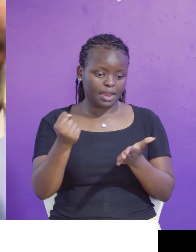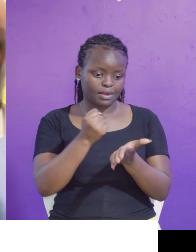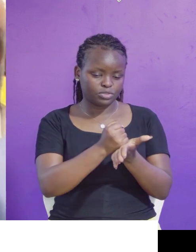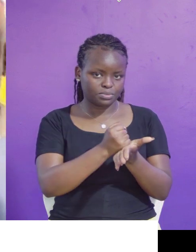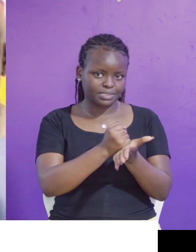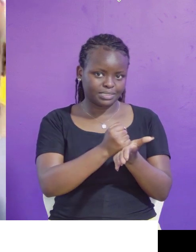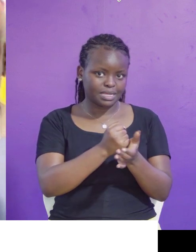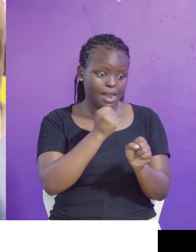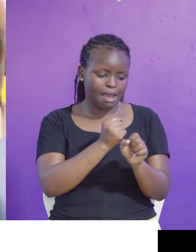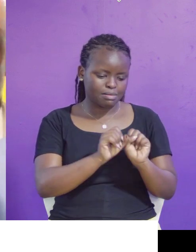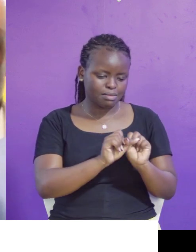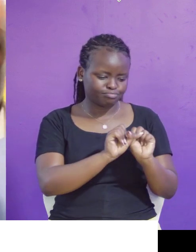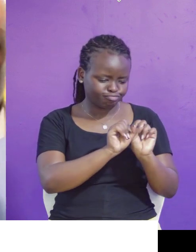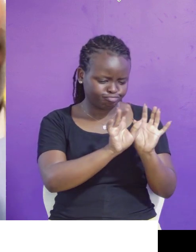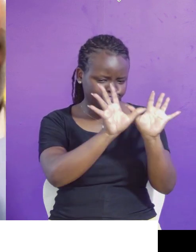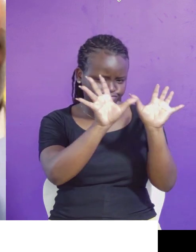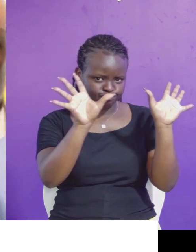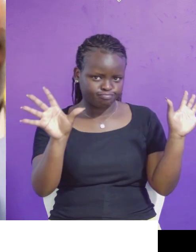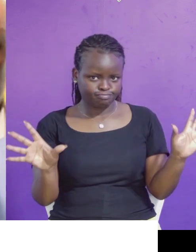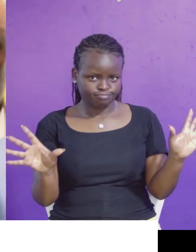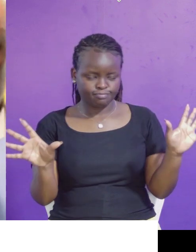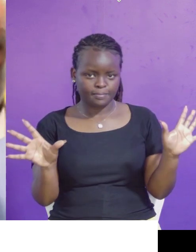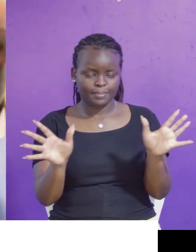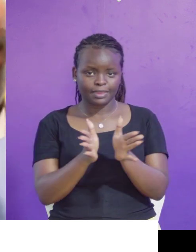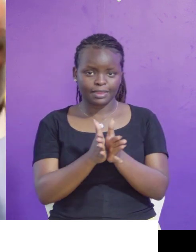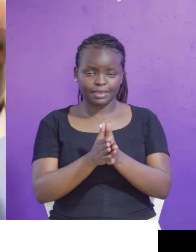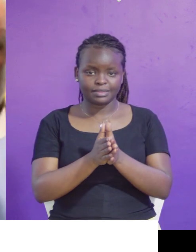more transparent and